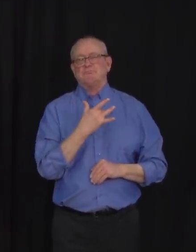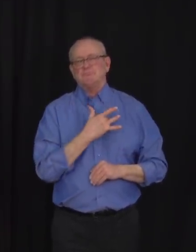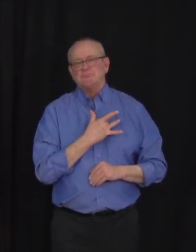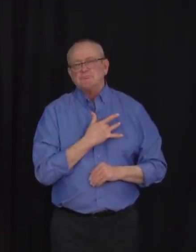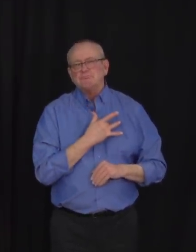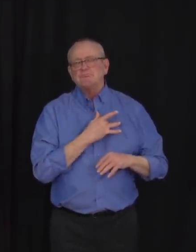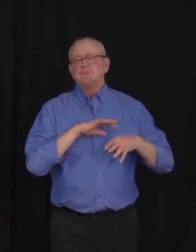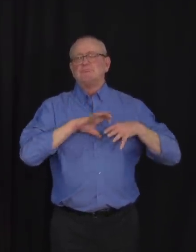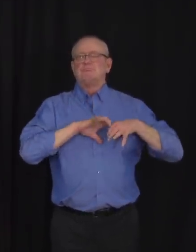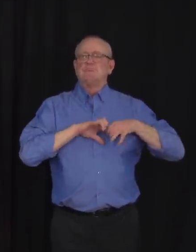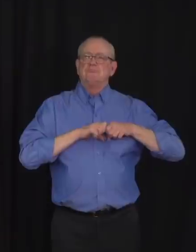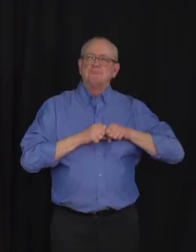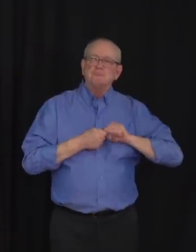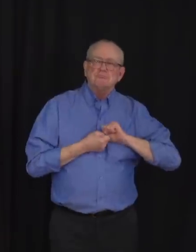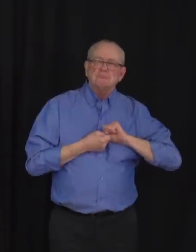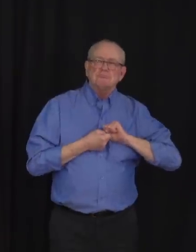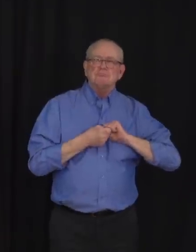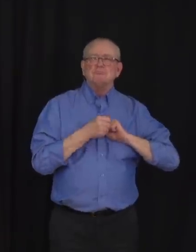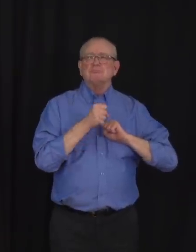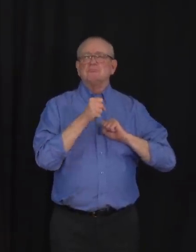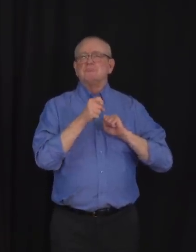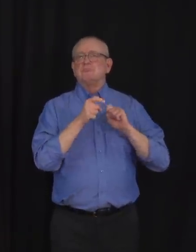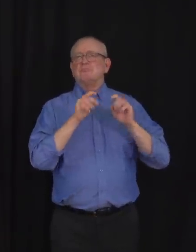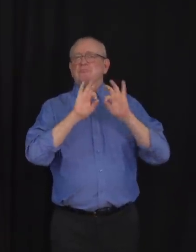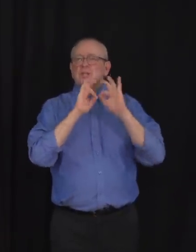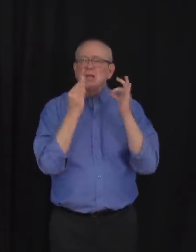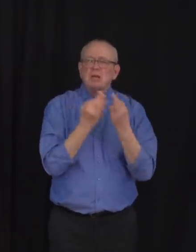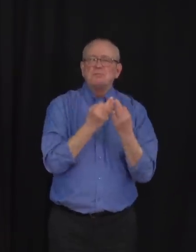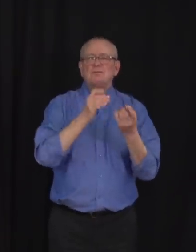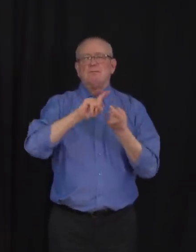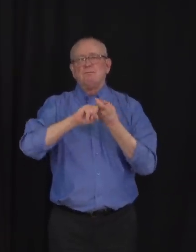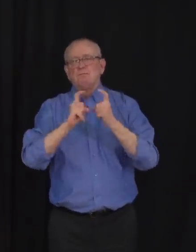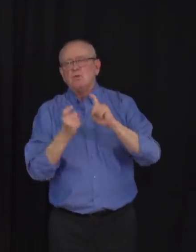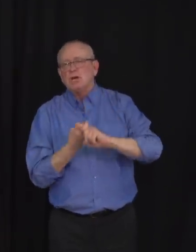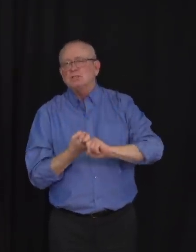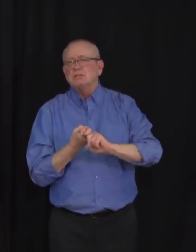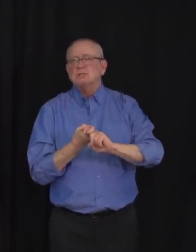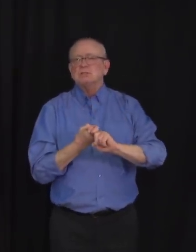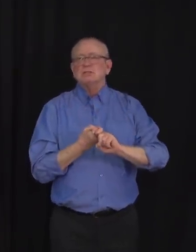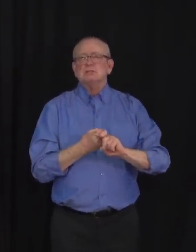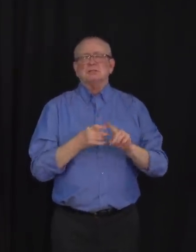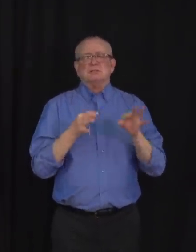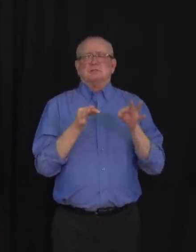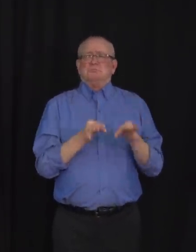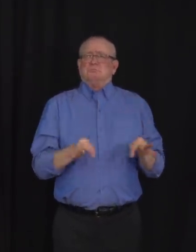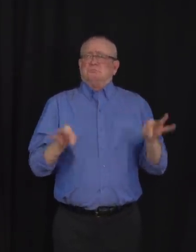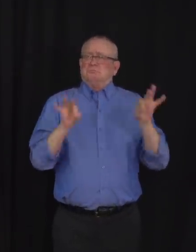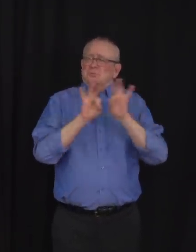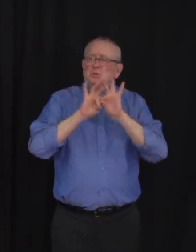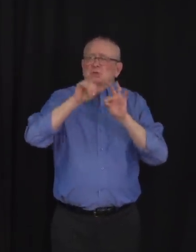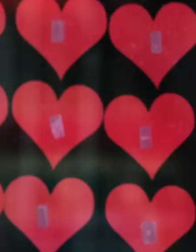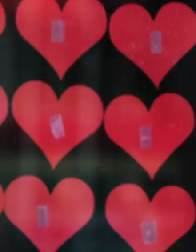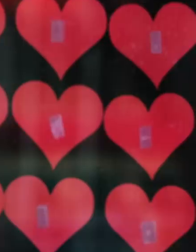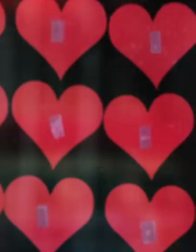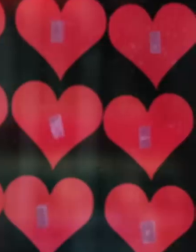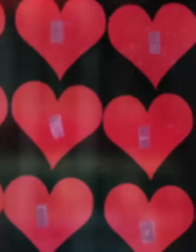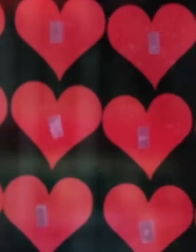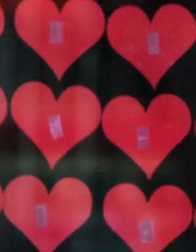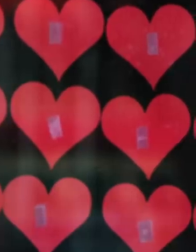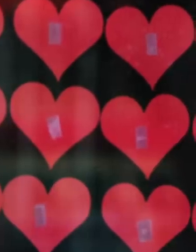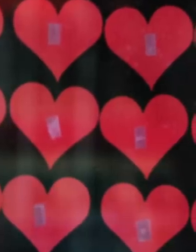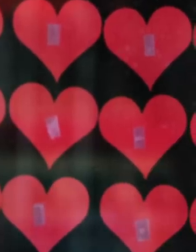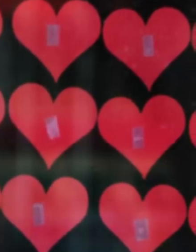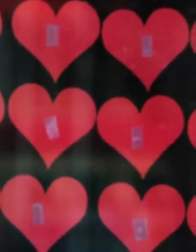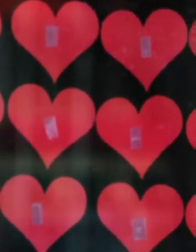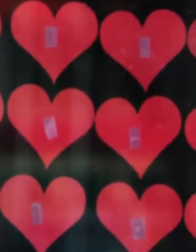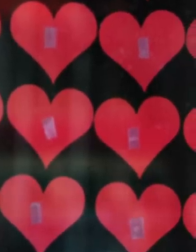and friends of these Albertans. We can never forget that these numbers represent human lives lost. These